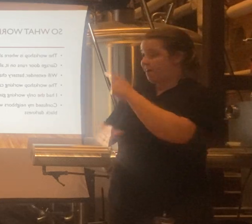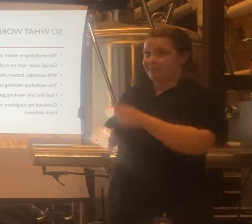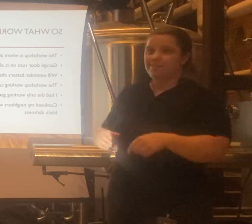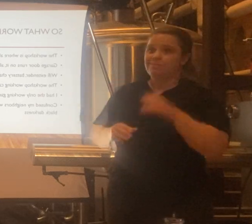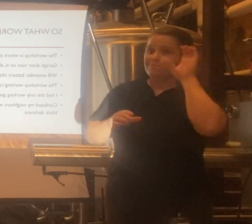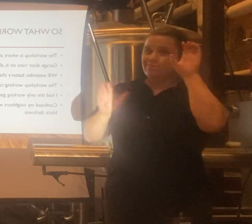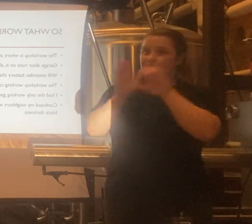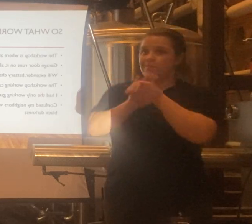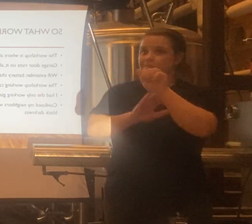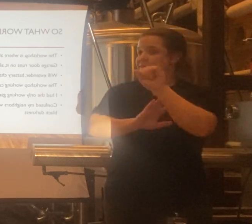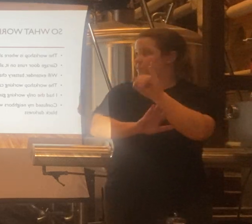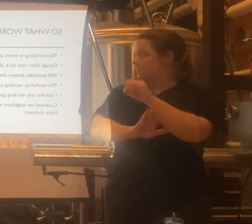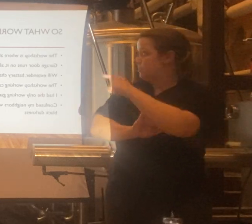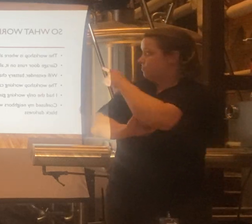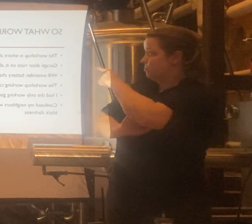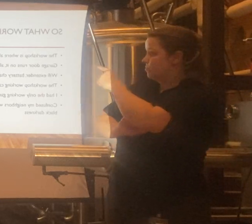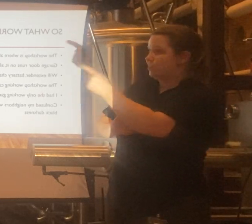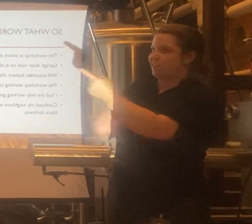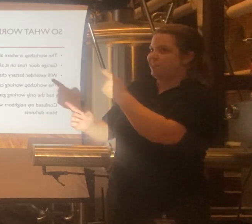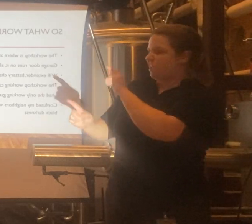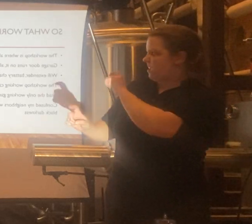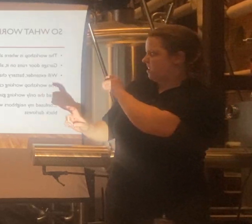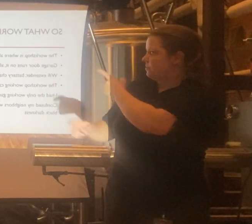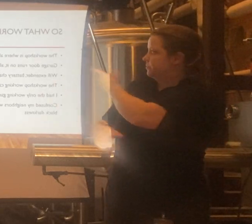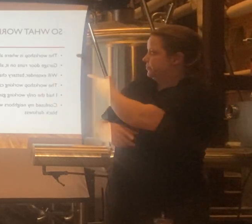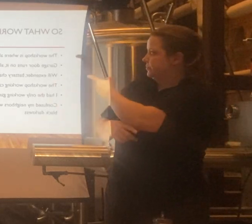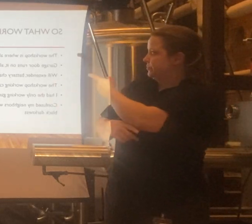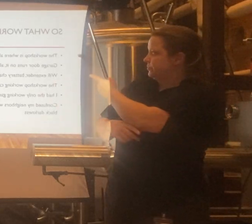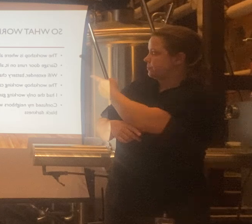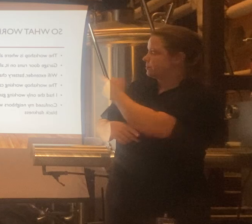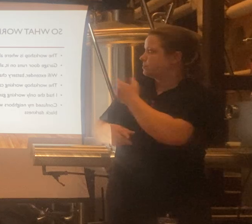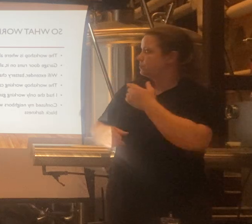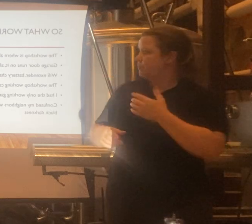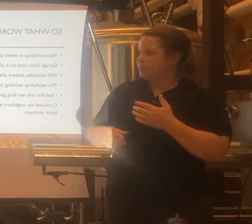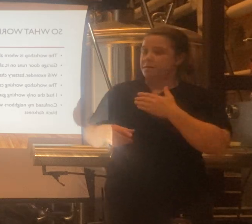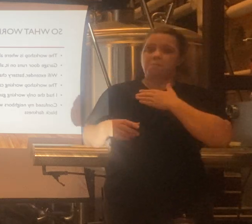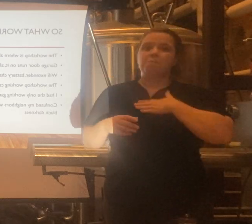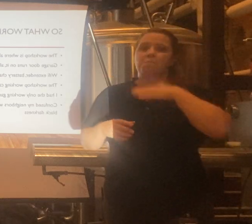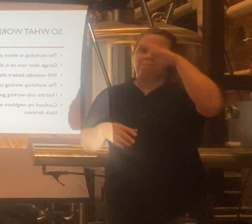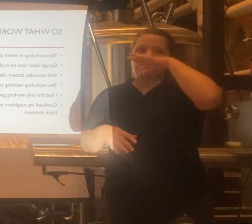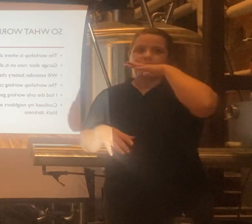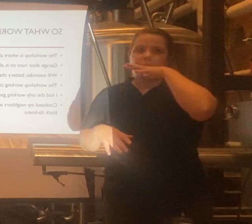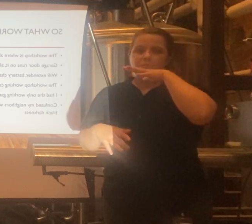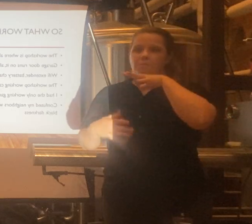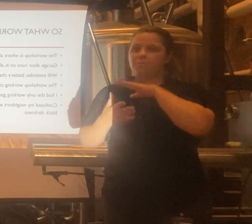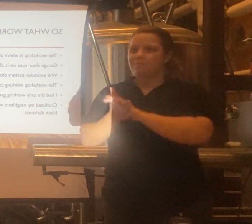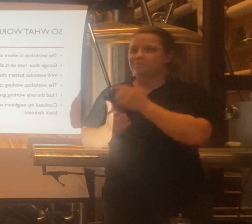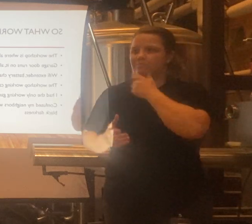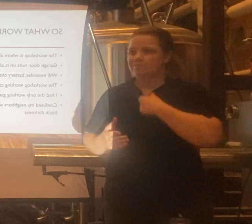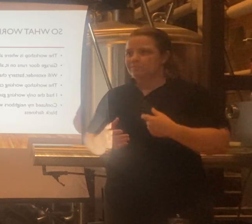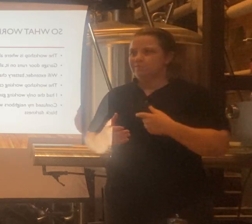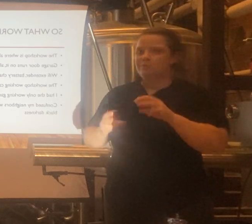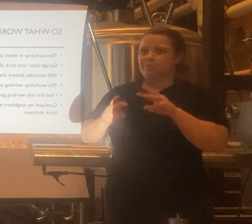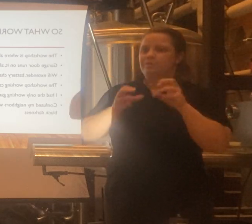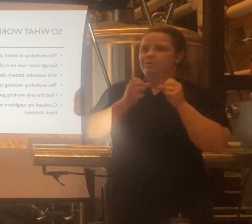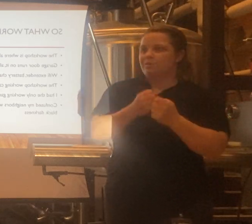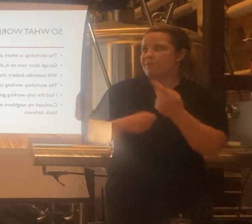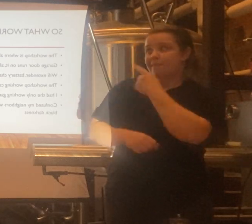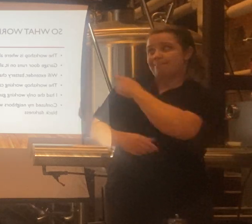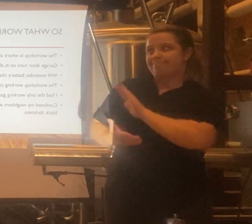inverter. I think my wife wishes our workshop was that clean. But that's basically the setup in my